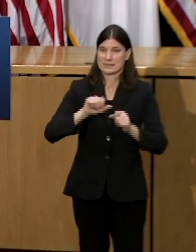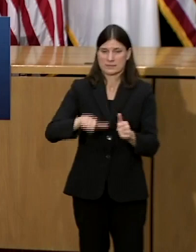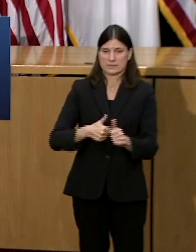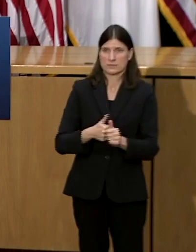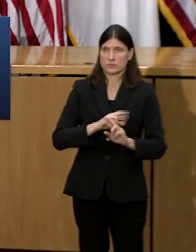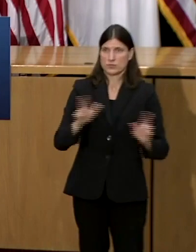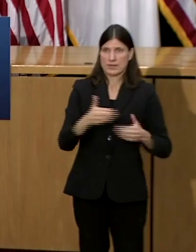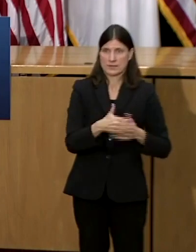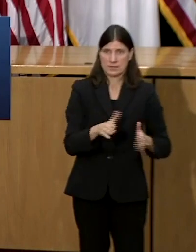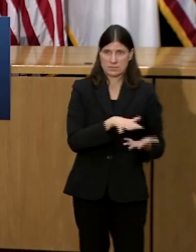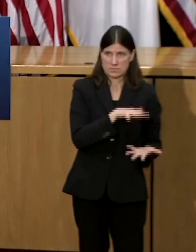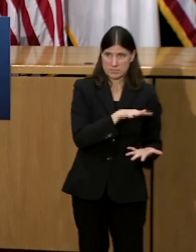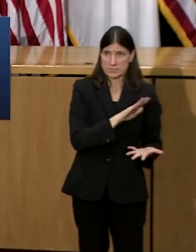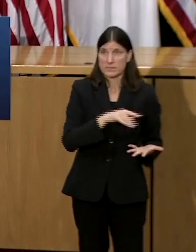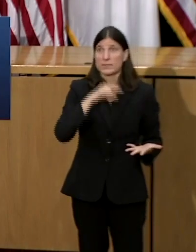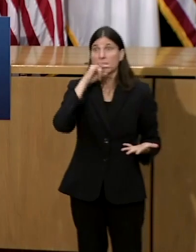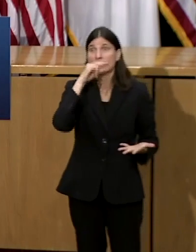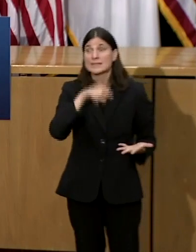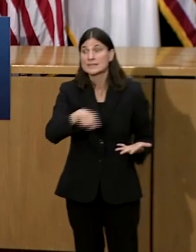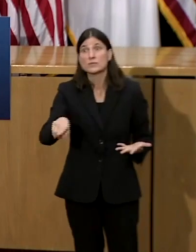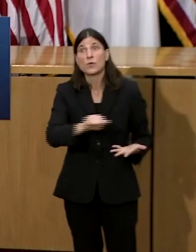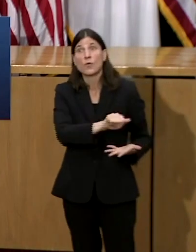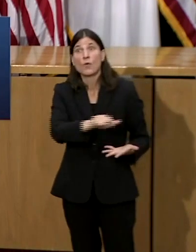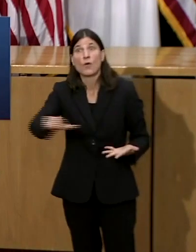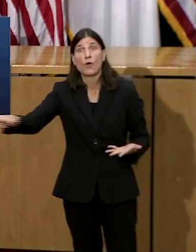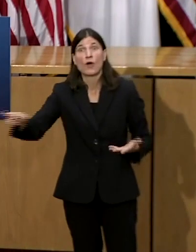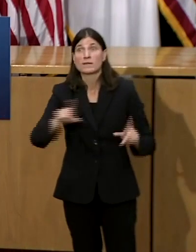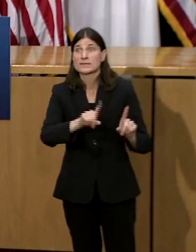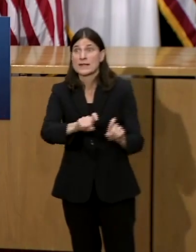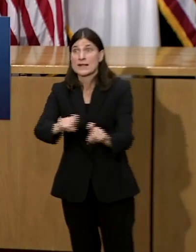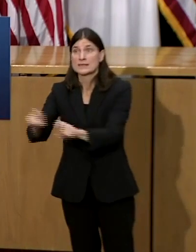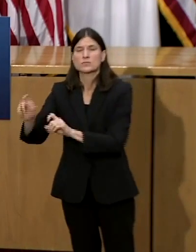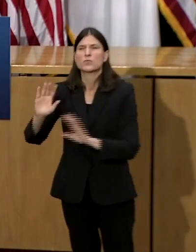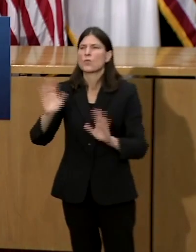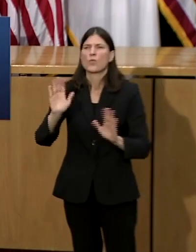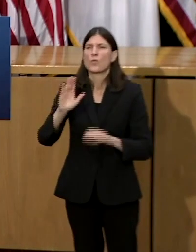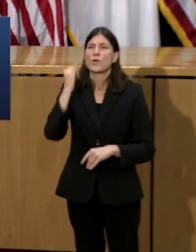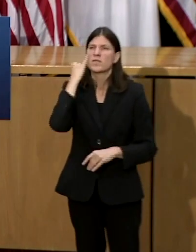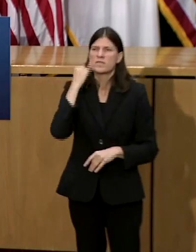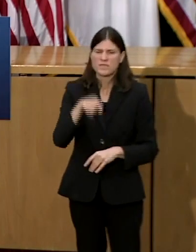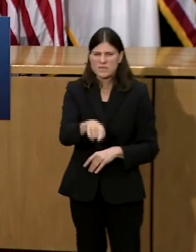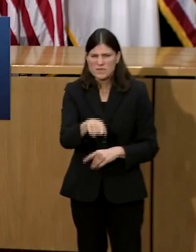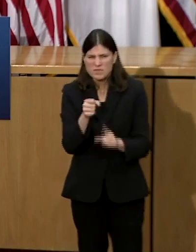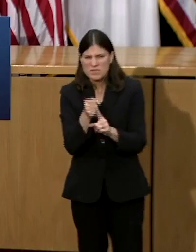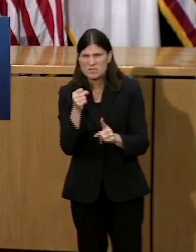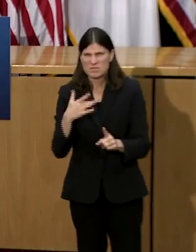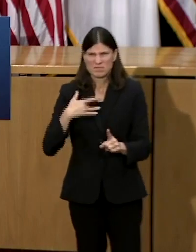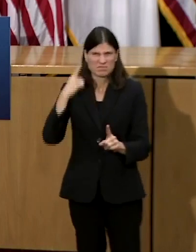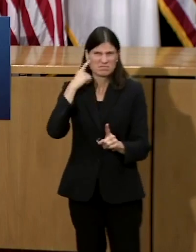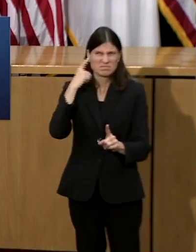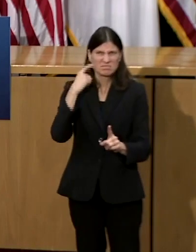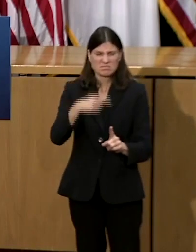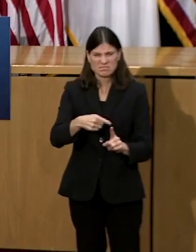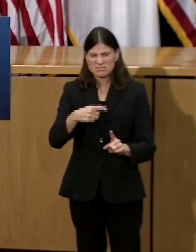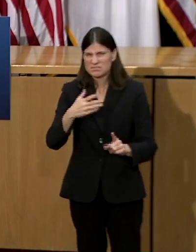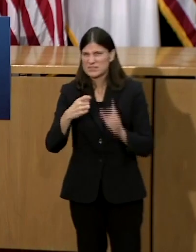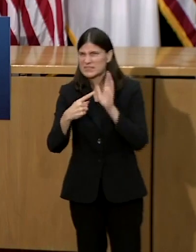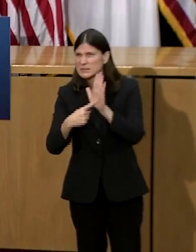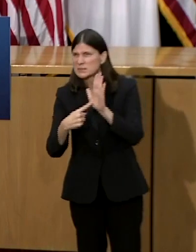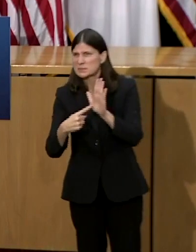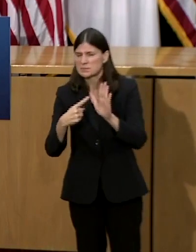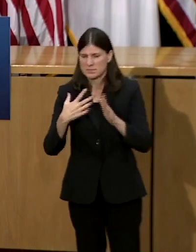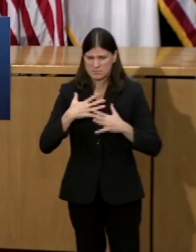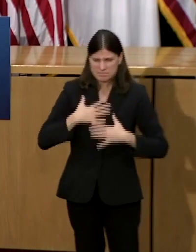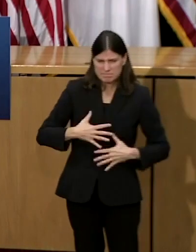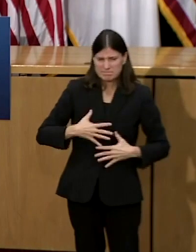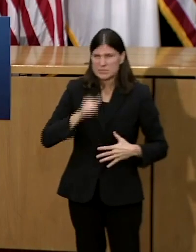Through our local experience, as well as the emerging medical literature on reopening schools across the world, the time to get kids back to